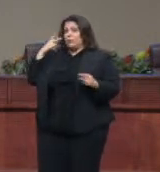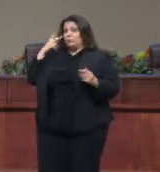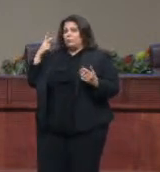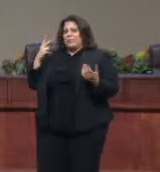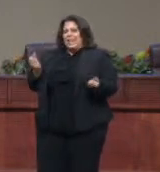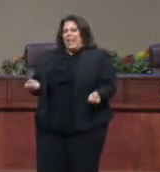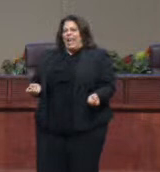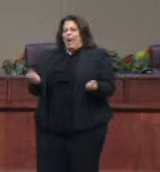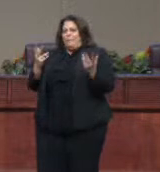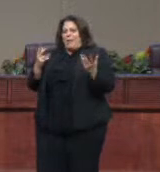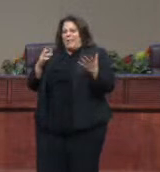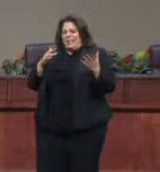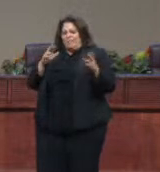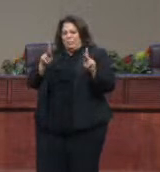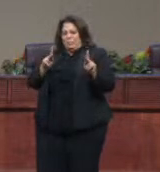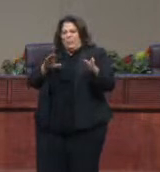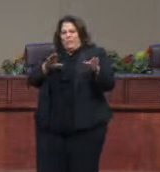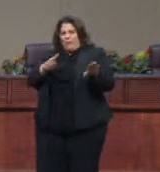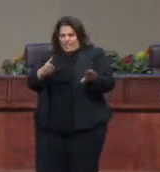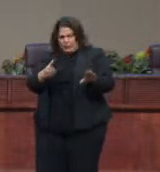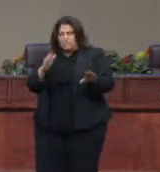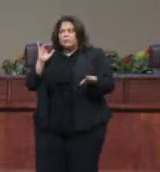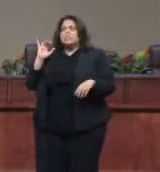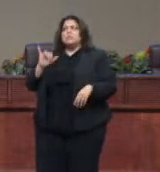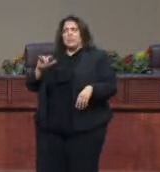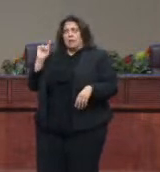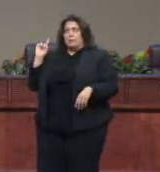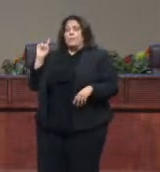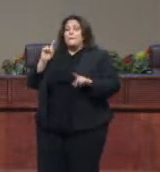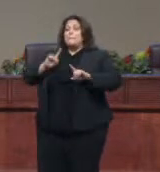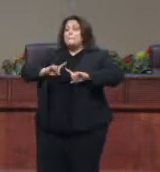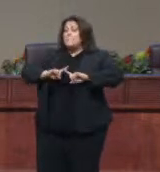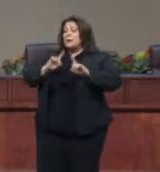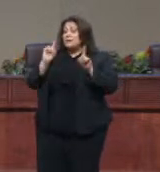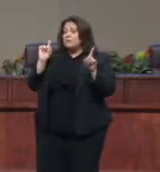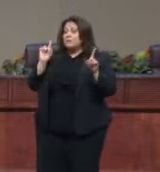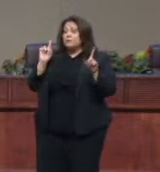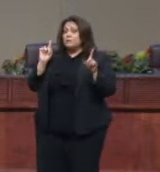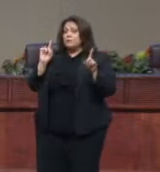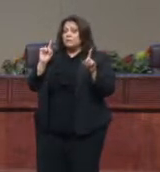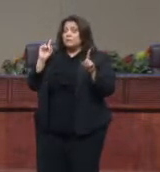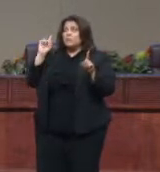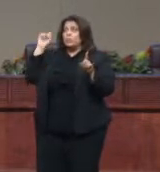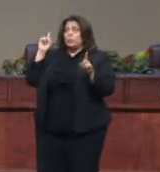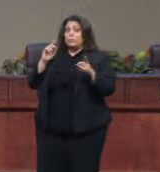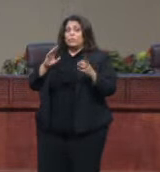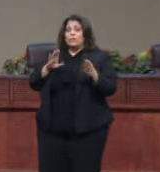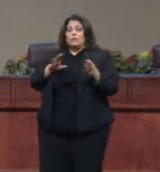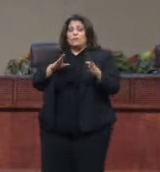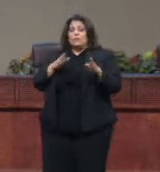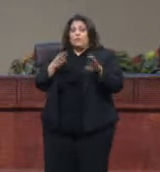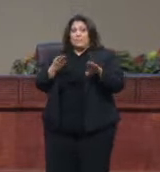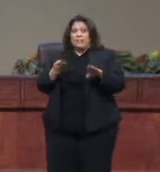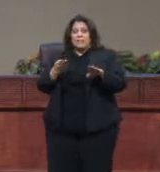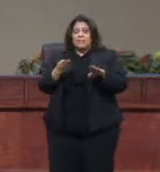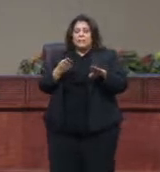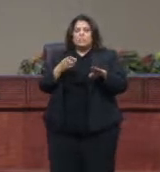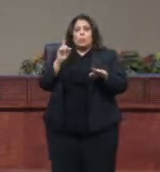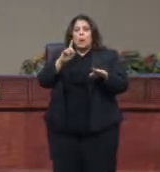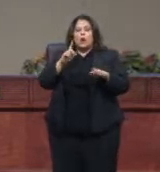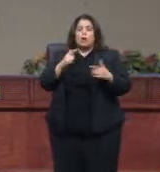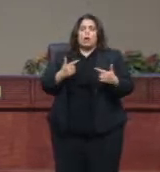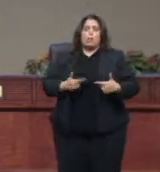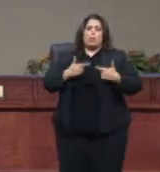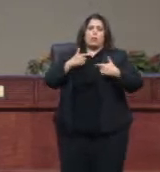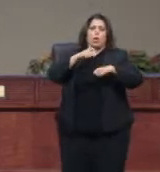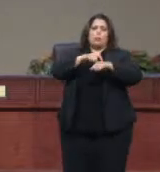too, but now the differentiation is those fatalities that happened outside long-term care facilities